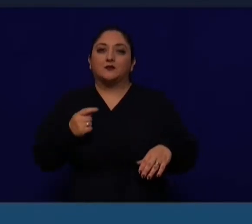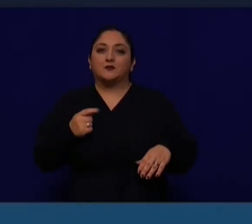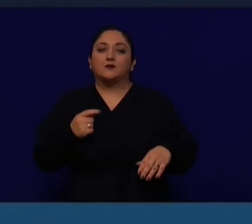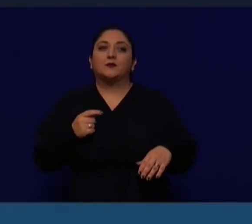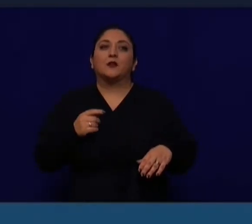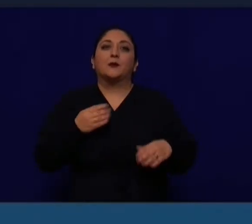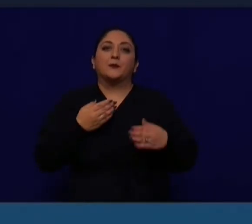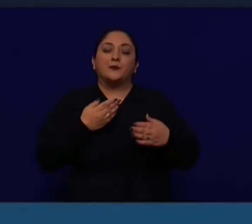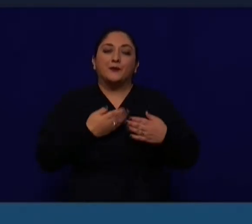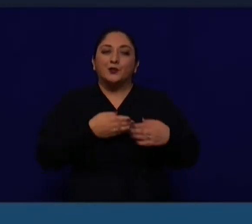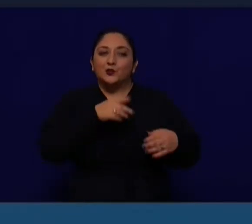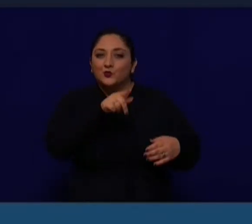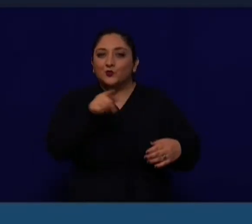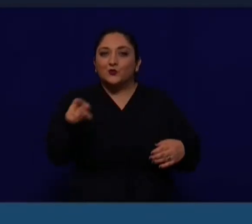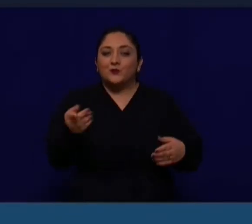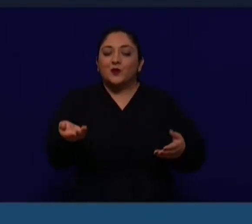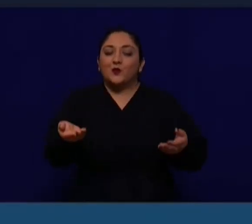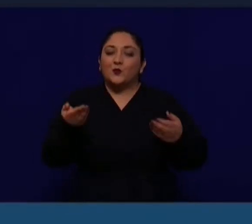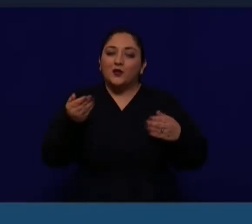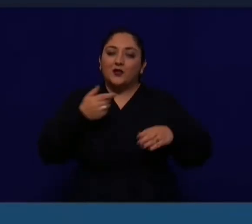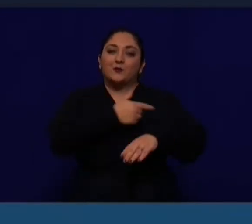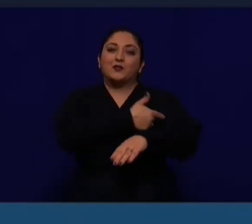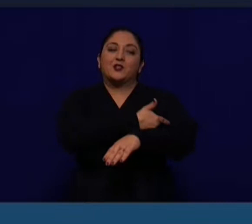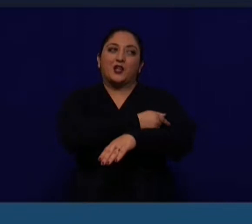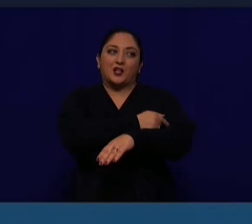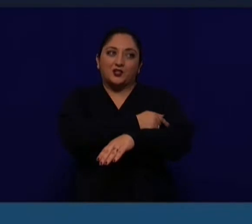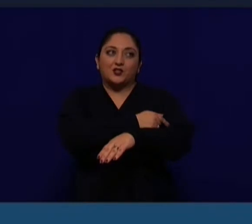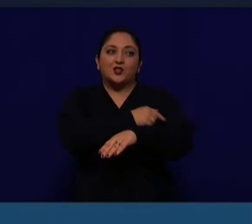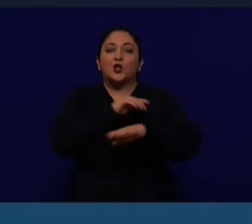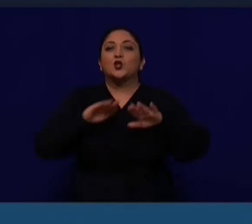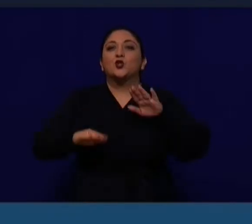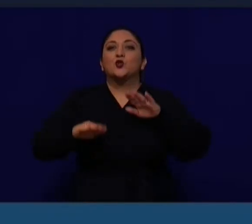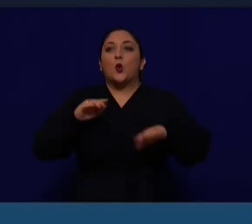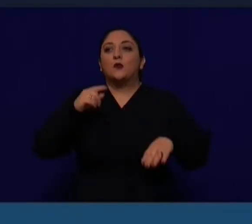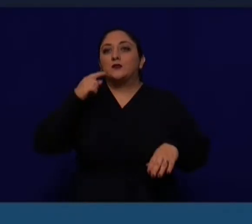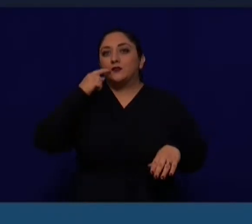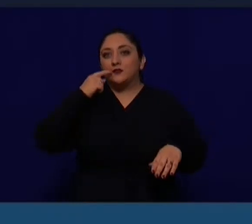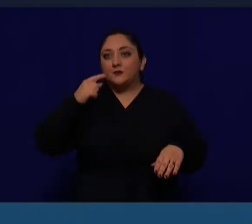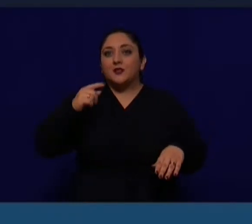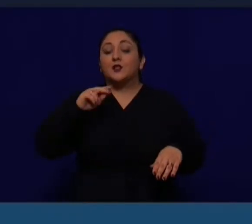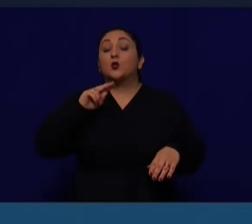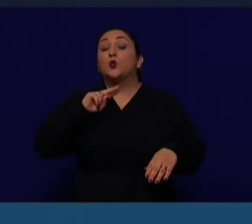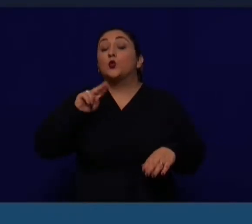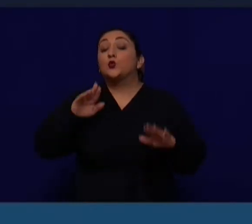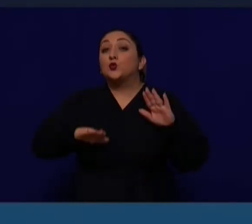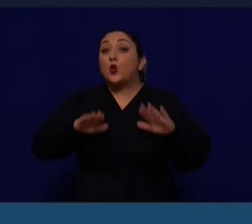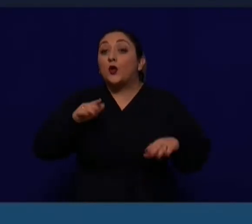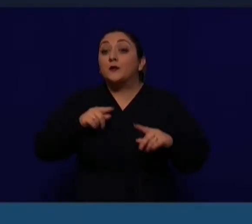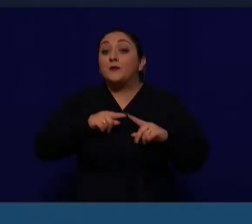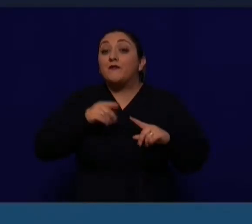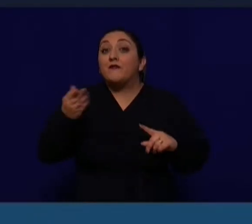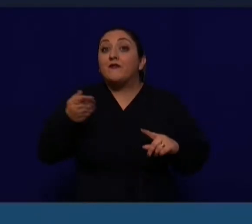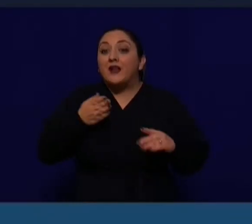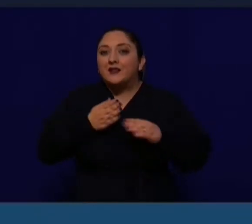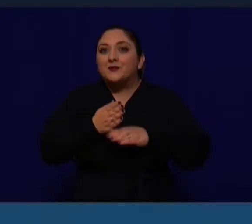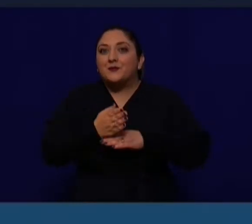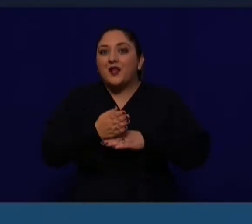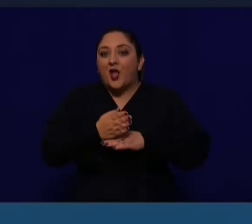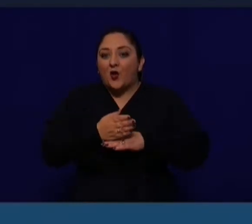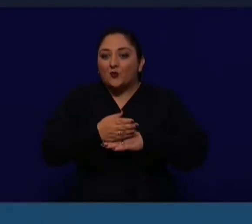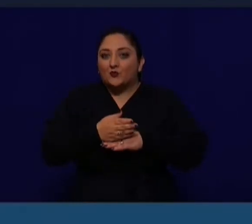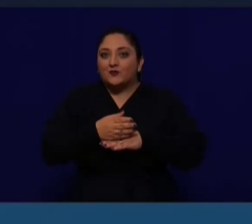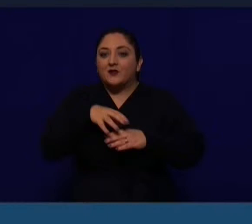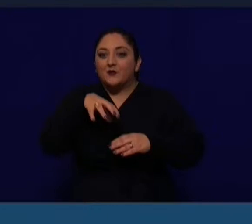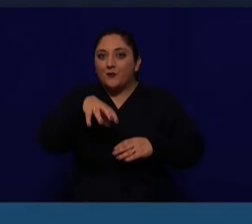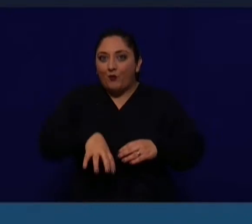persuni biex jiġu jitlaqmu li qegħdin joħorġu wkoll skont il-post minn fejn aħna nkunu qegħdin inlaqmu biex huma